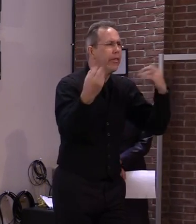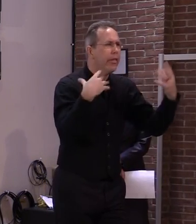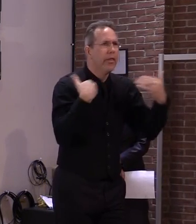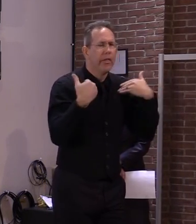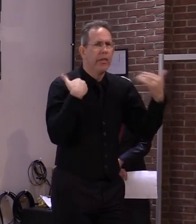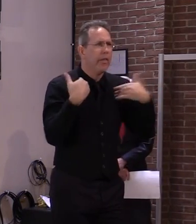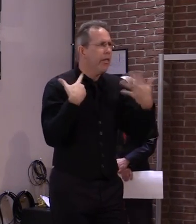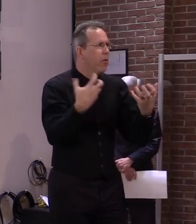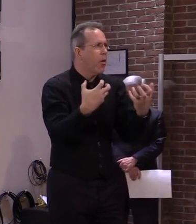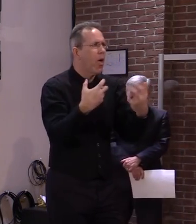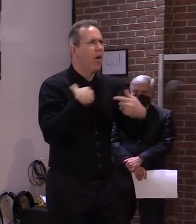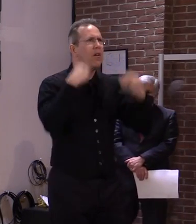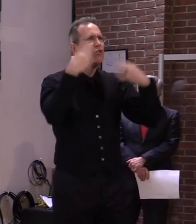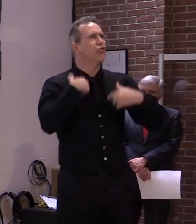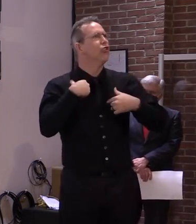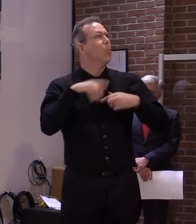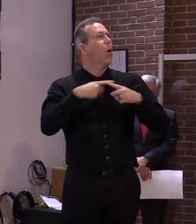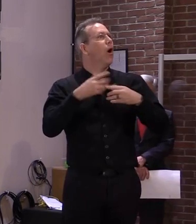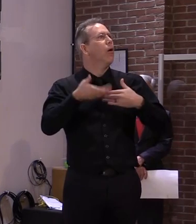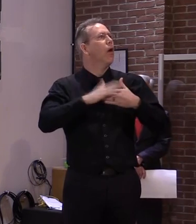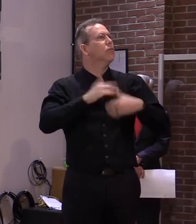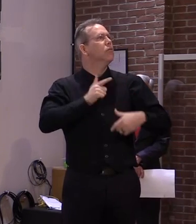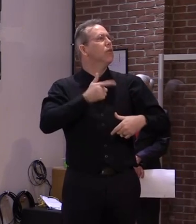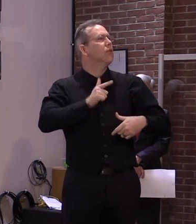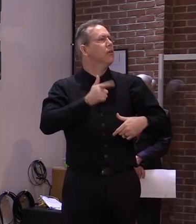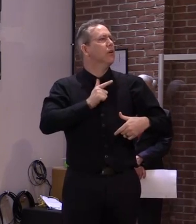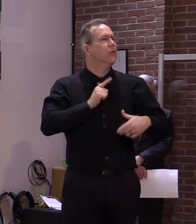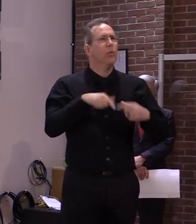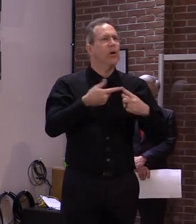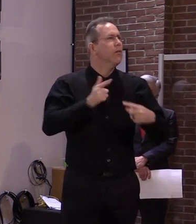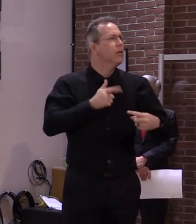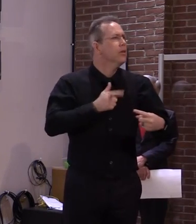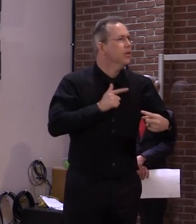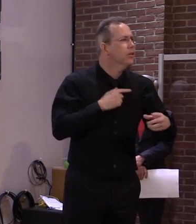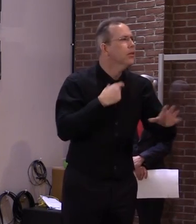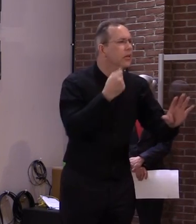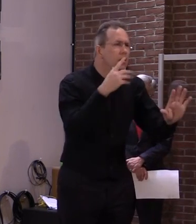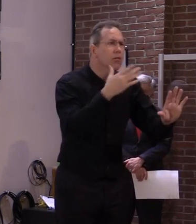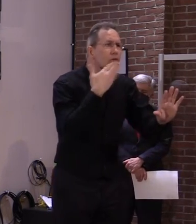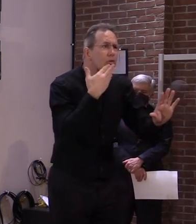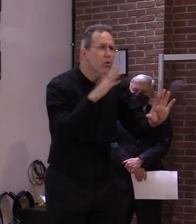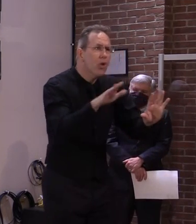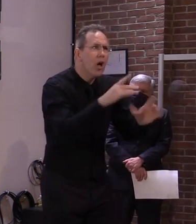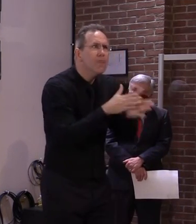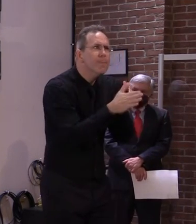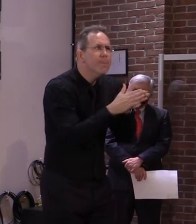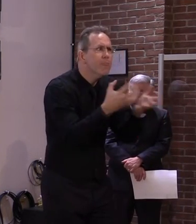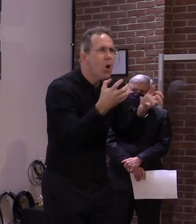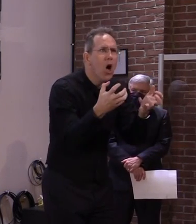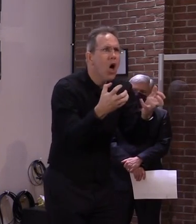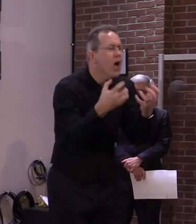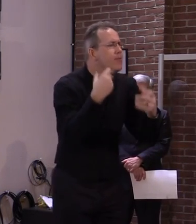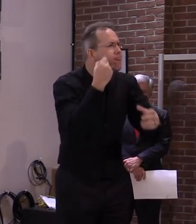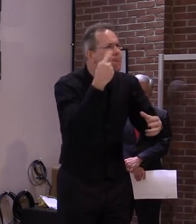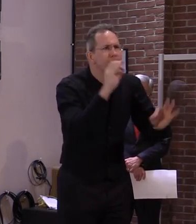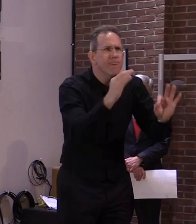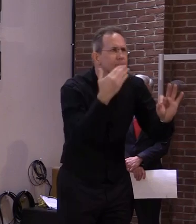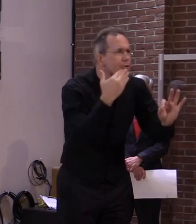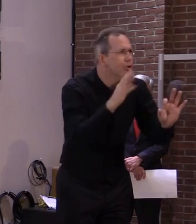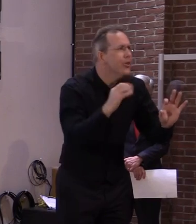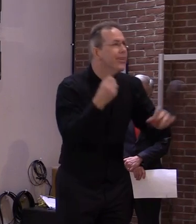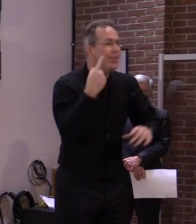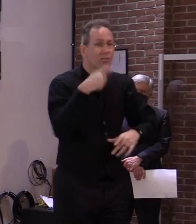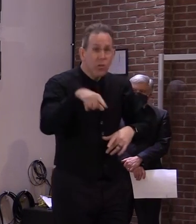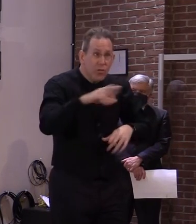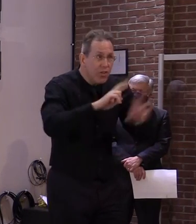able to vaccinate the majority of Vermonters when they're able to do so. So we continue to reflect on that. We want to get through